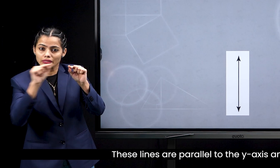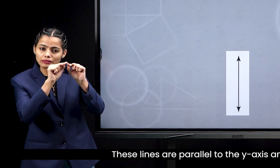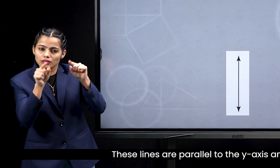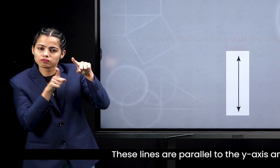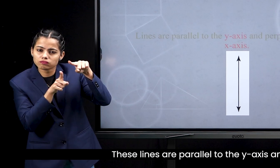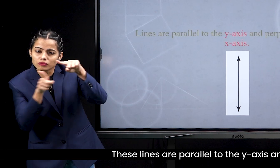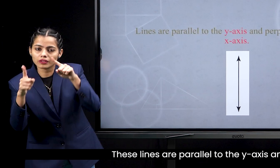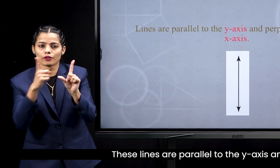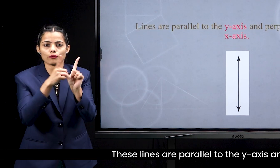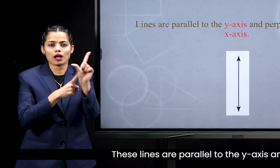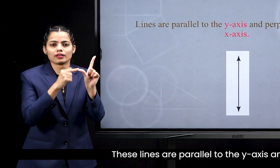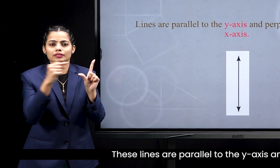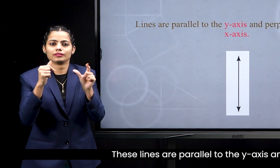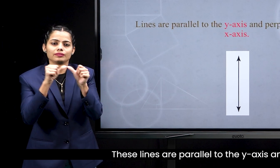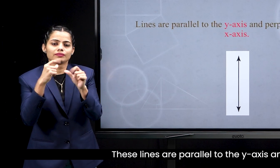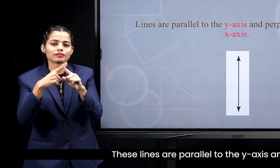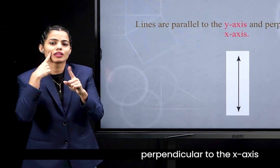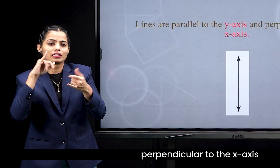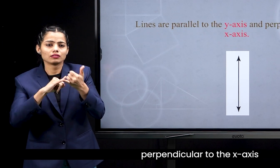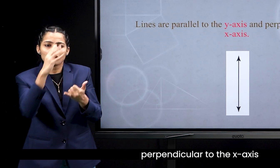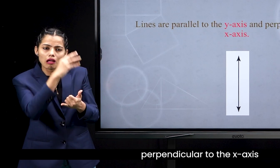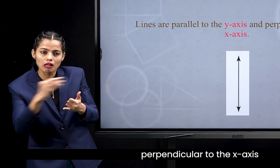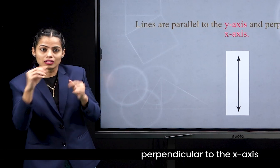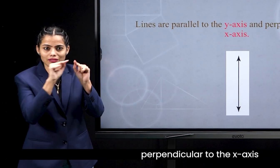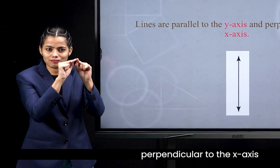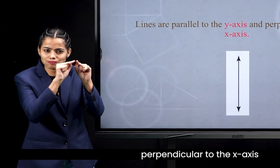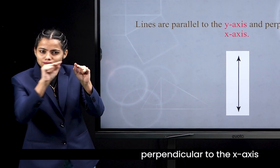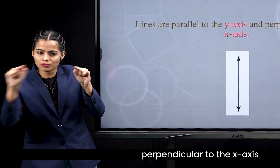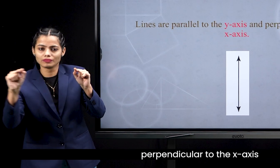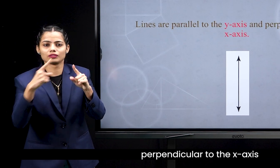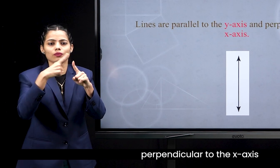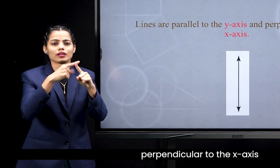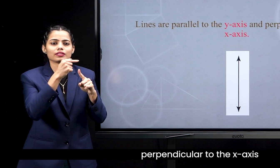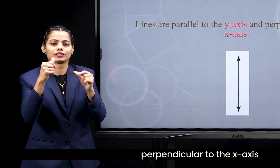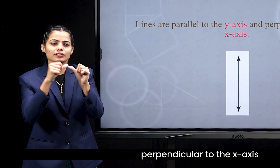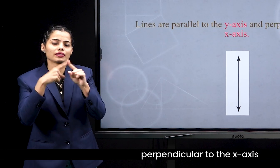These lines are parallel to the y-axis and perpendicular to the x-axis.